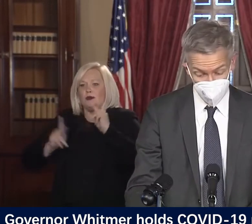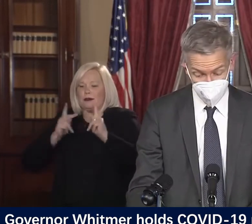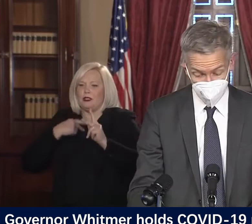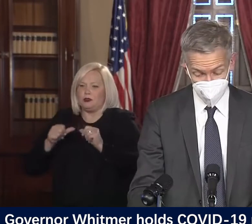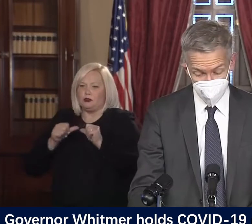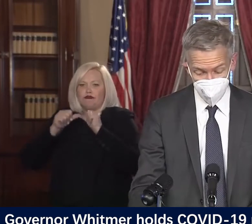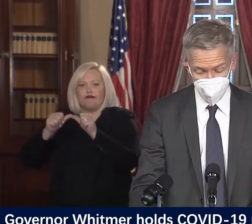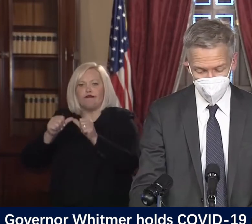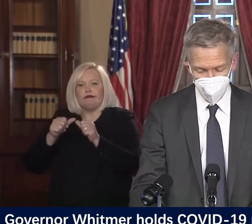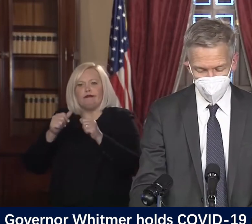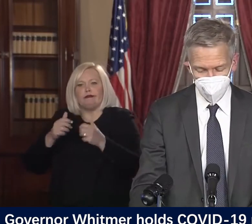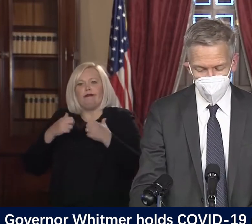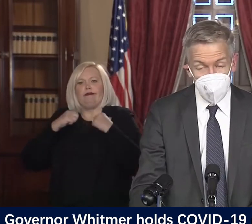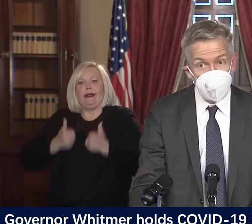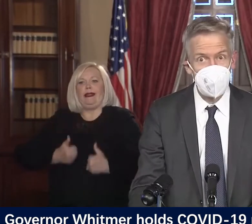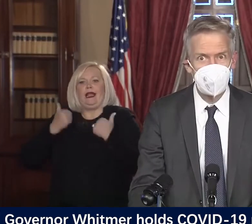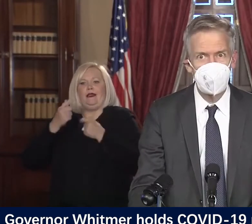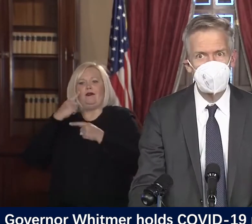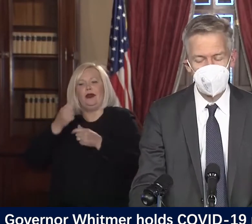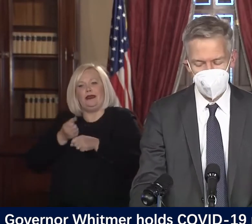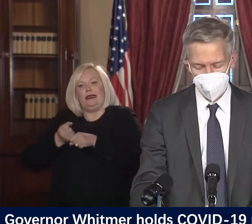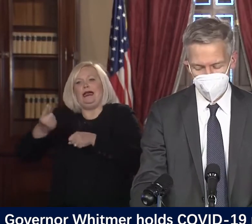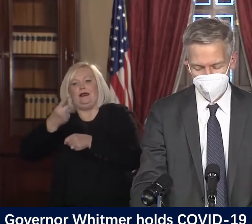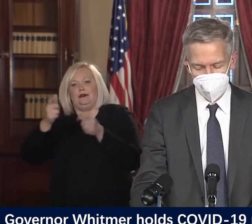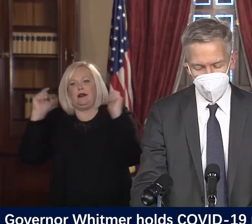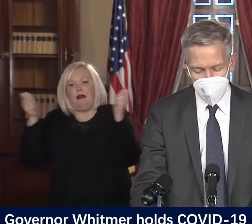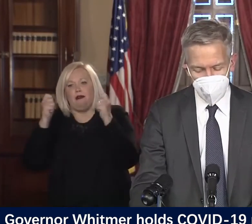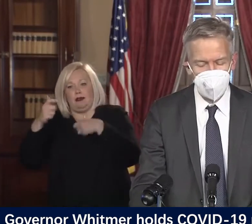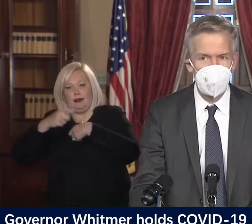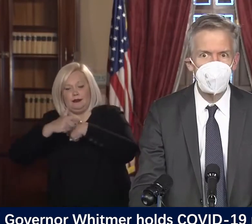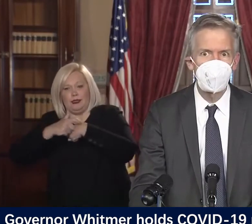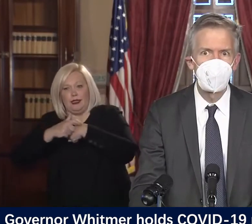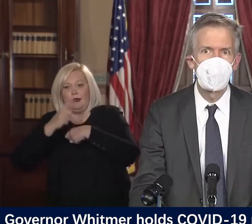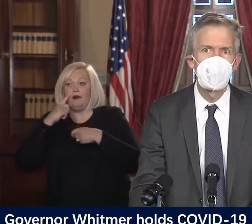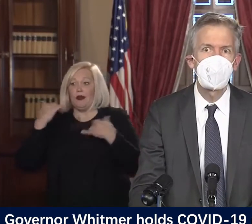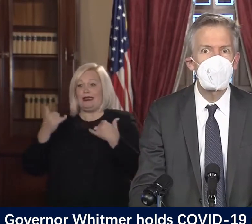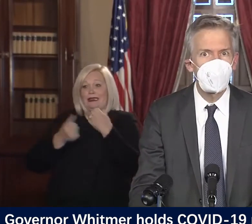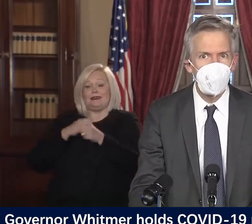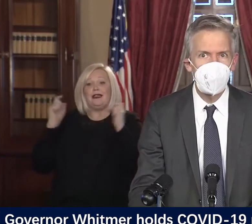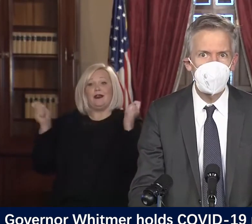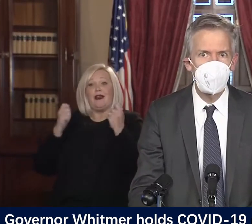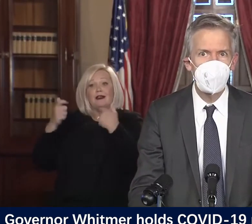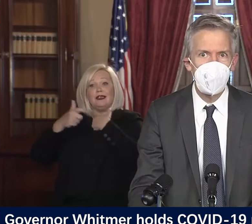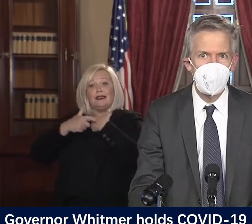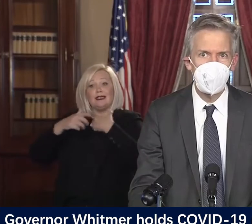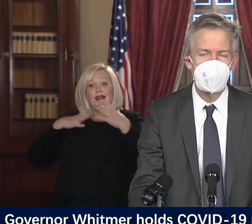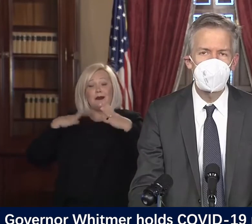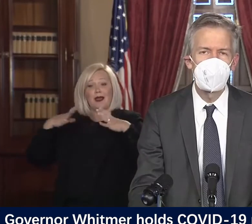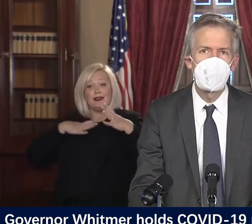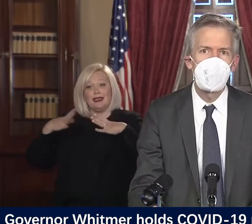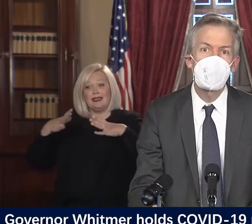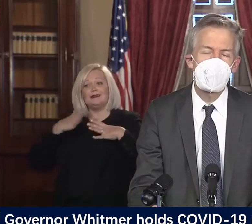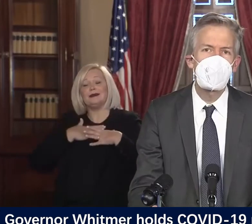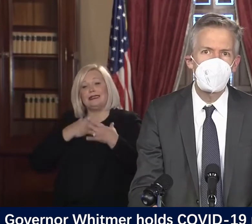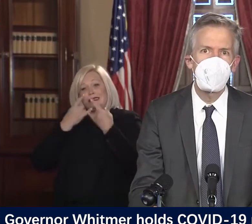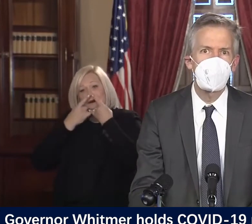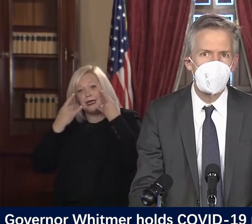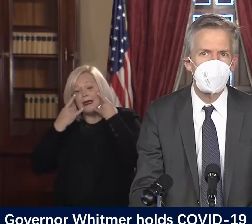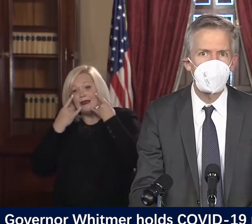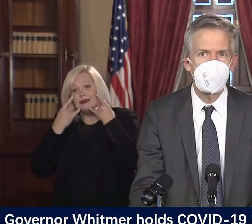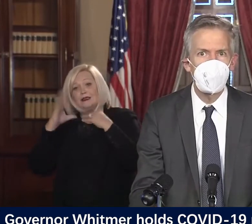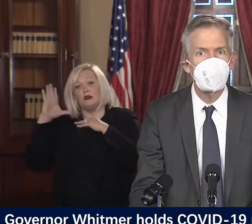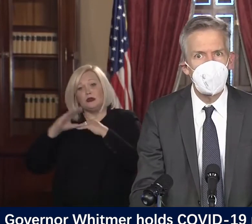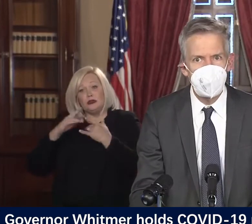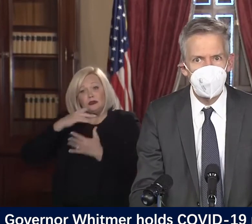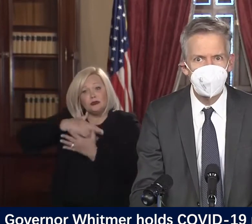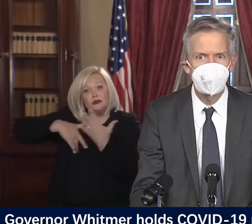holiday season. For this holiday season, let's mask up, let's avoid indoor gatherings, and let's give the